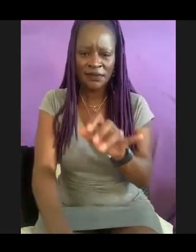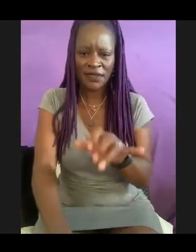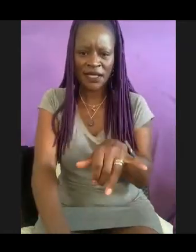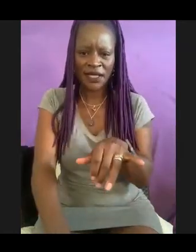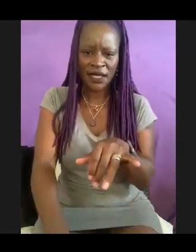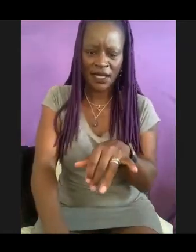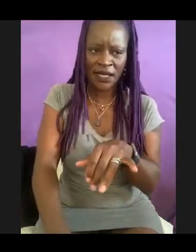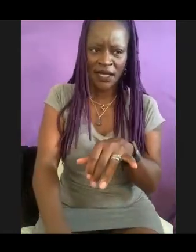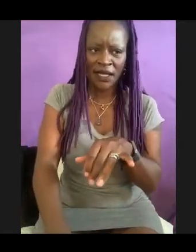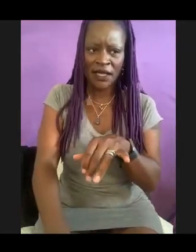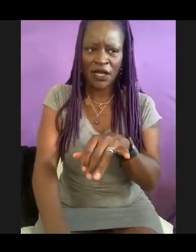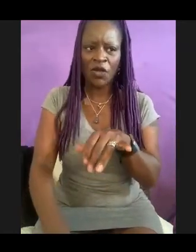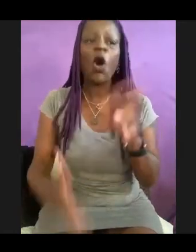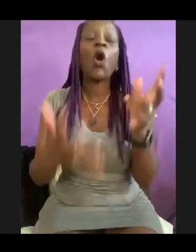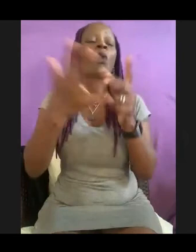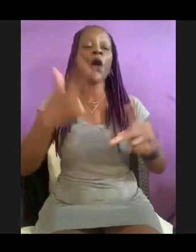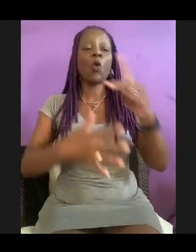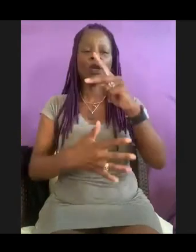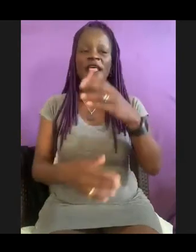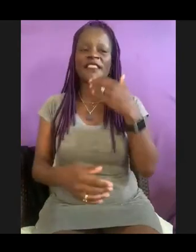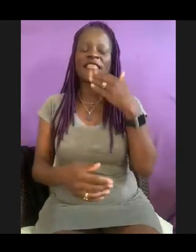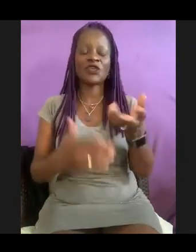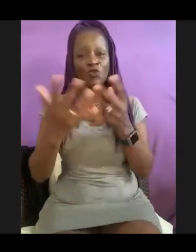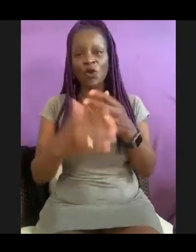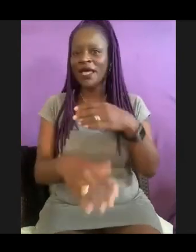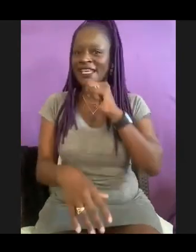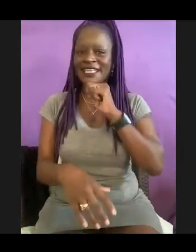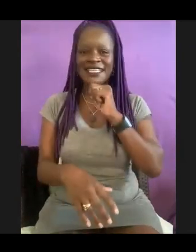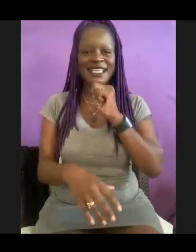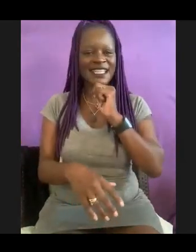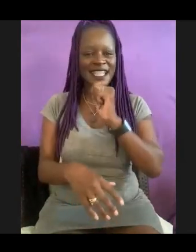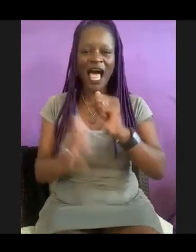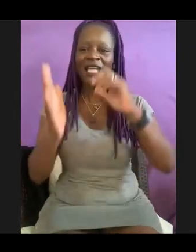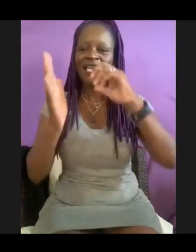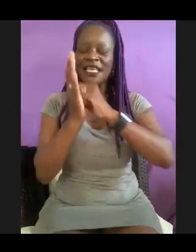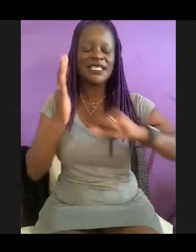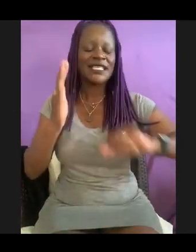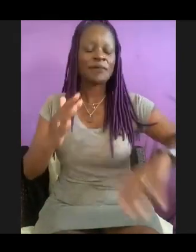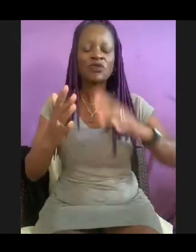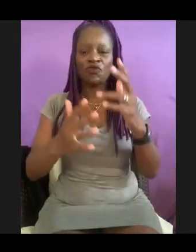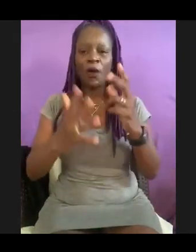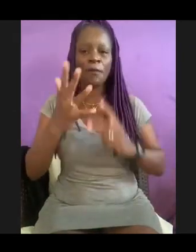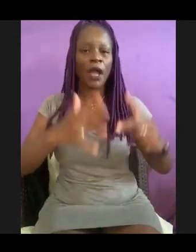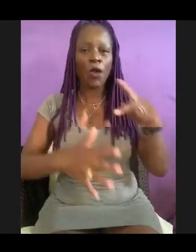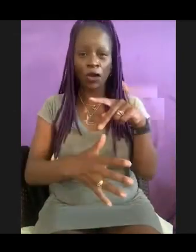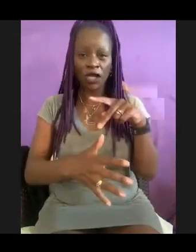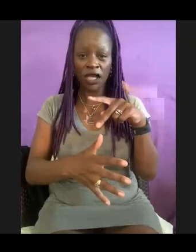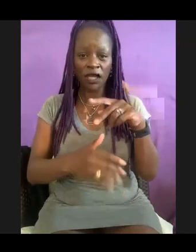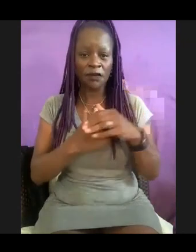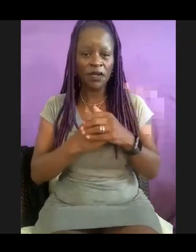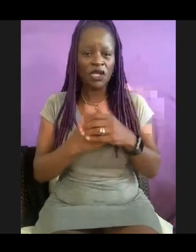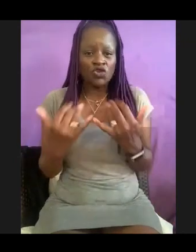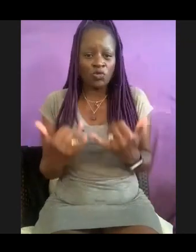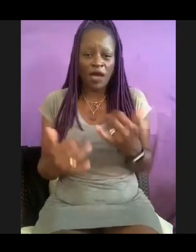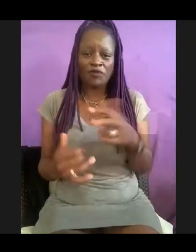So where do we go from here? The great news is 30 years later, there